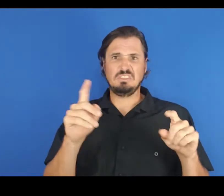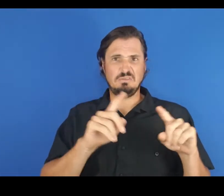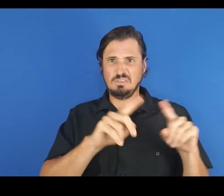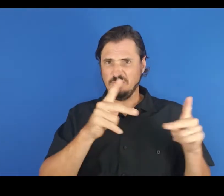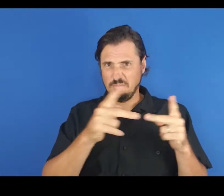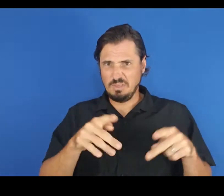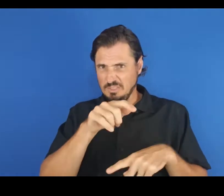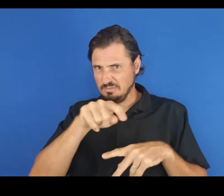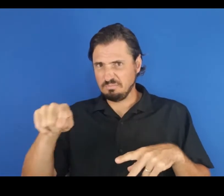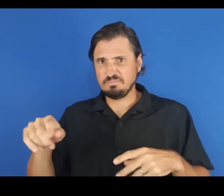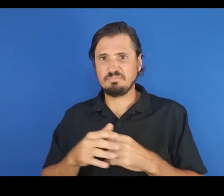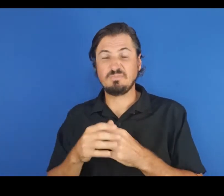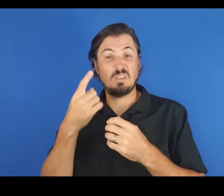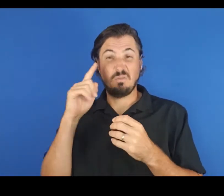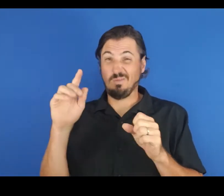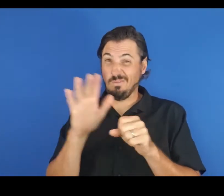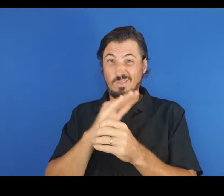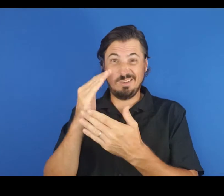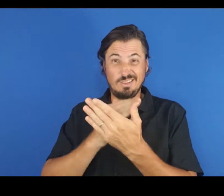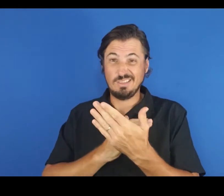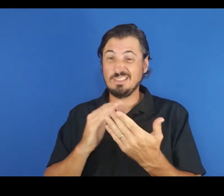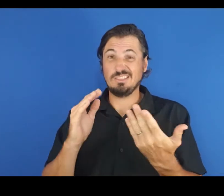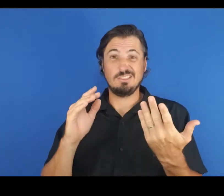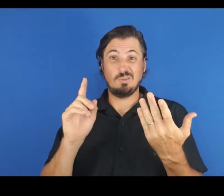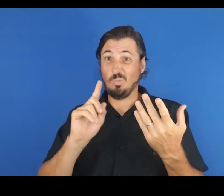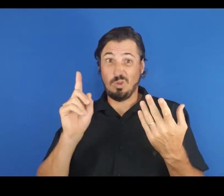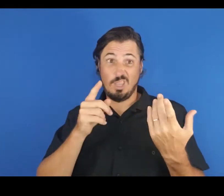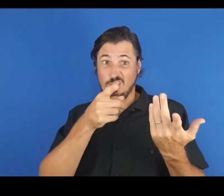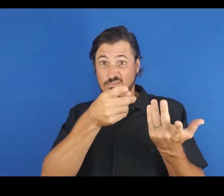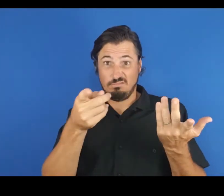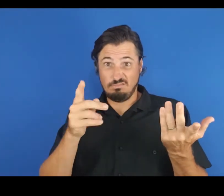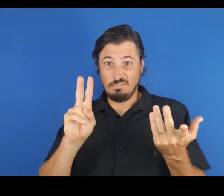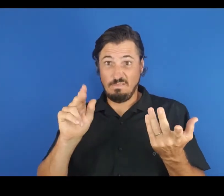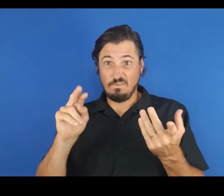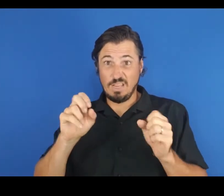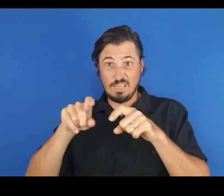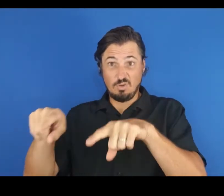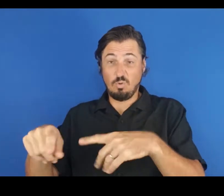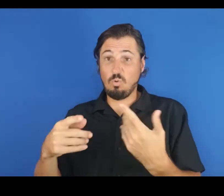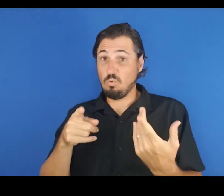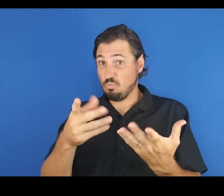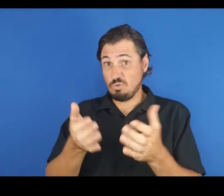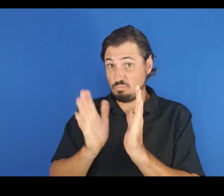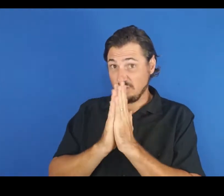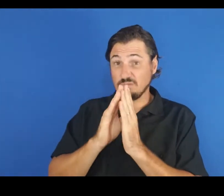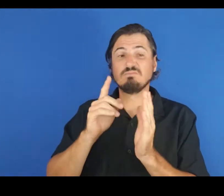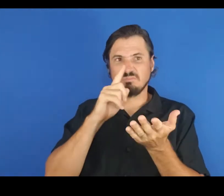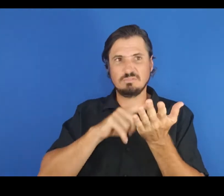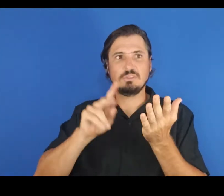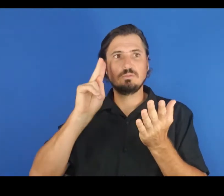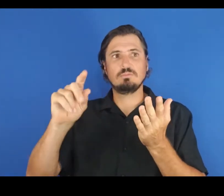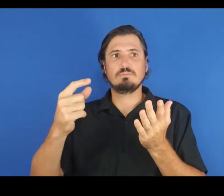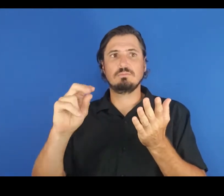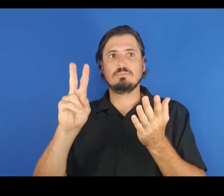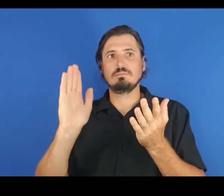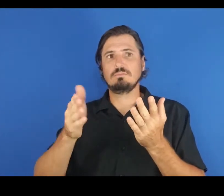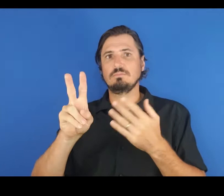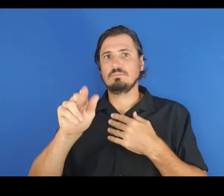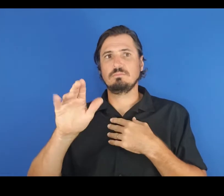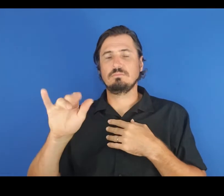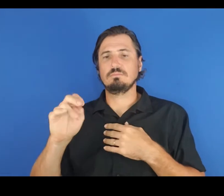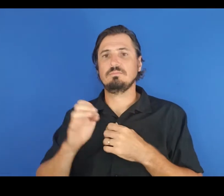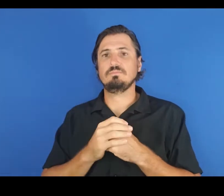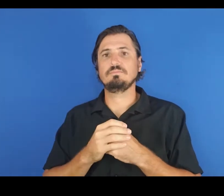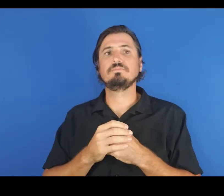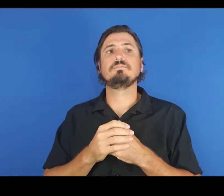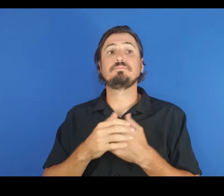island-wide. For a full list of vaccine locations or to request a vaccine van at your event, please visit